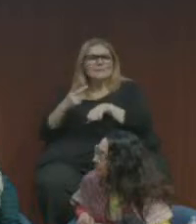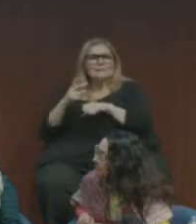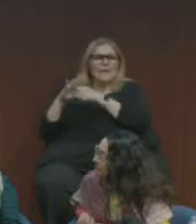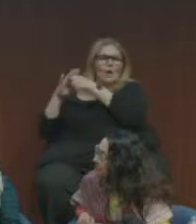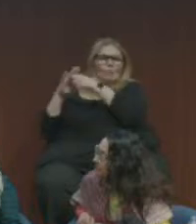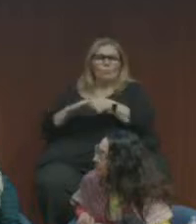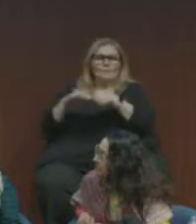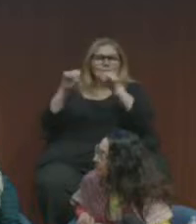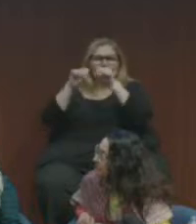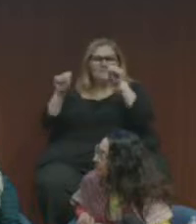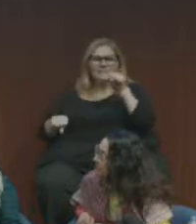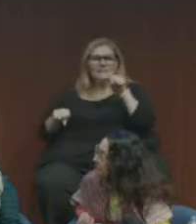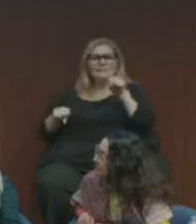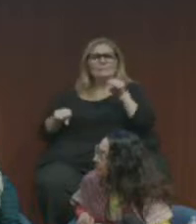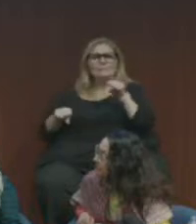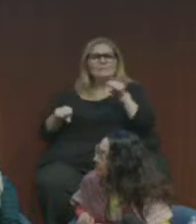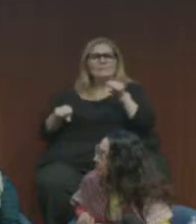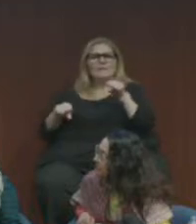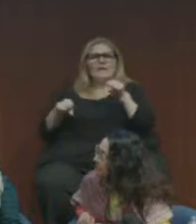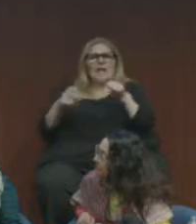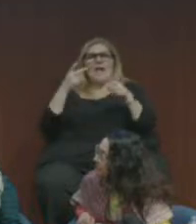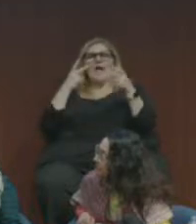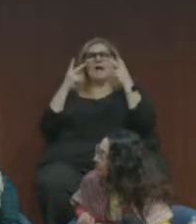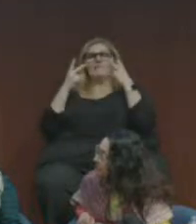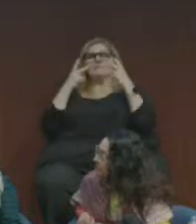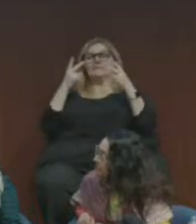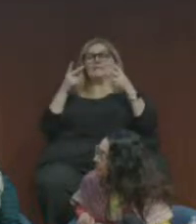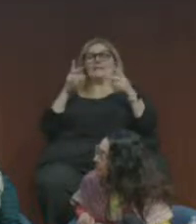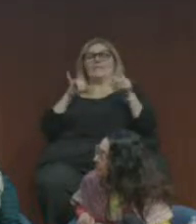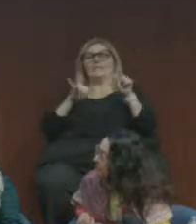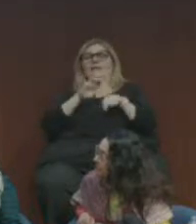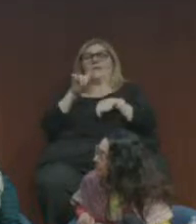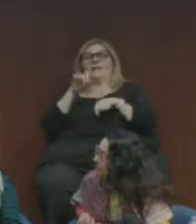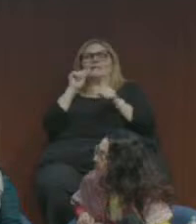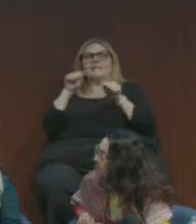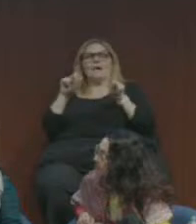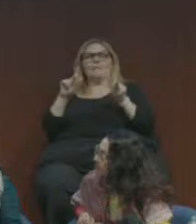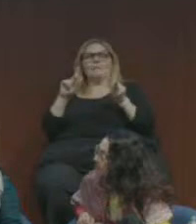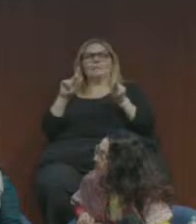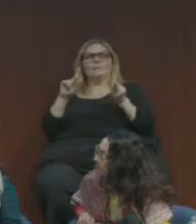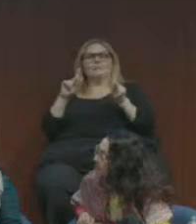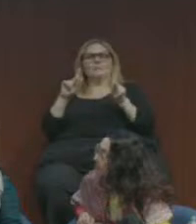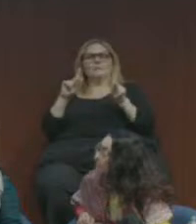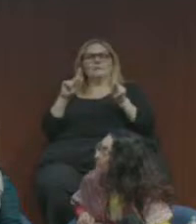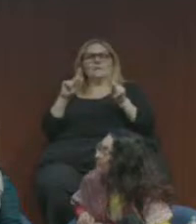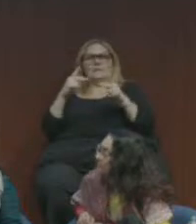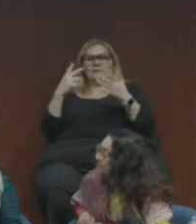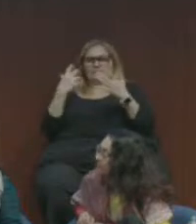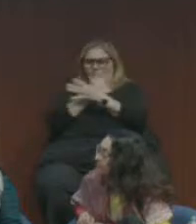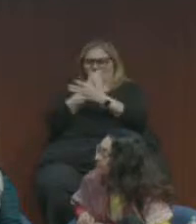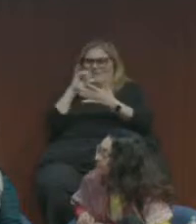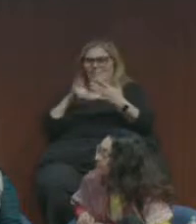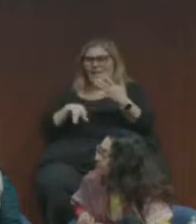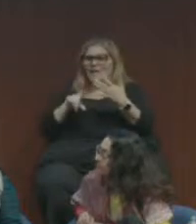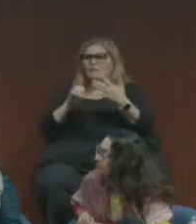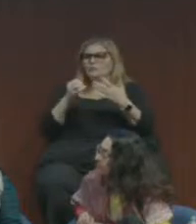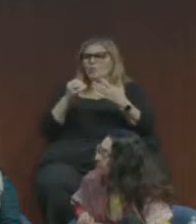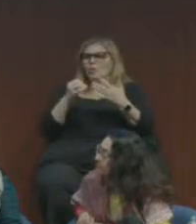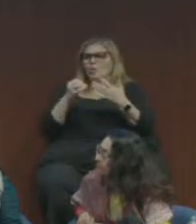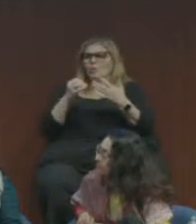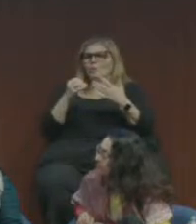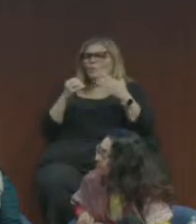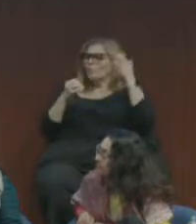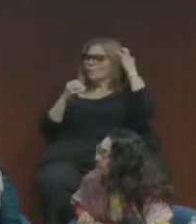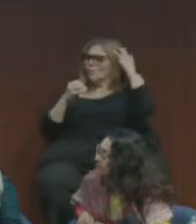oppression system have seen this mutual aid as an opportunity to capitalize on it. So when